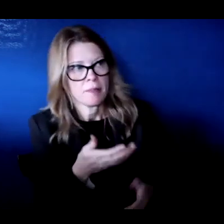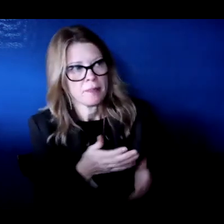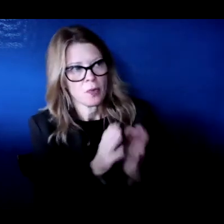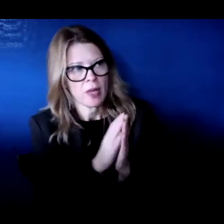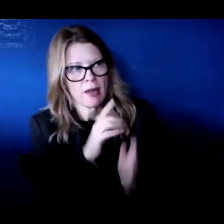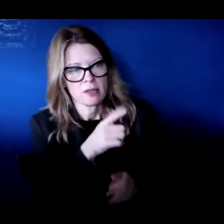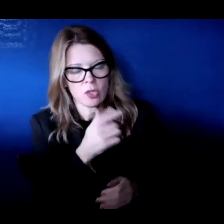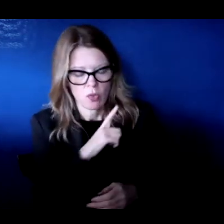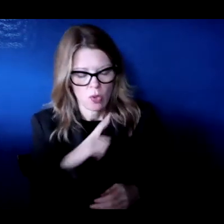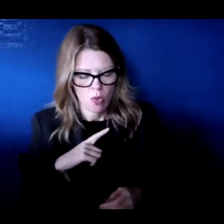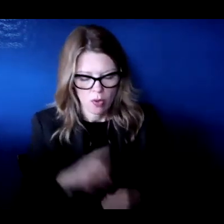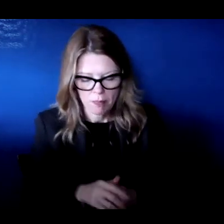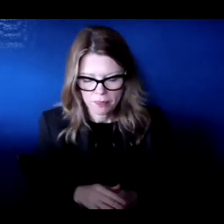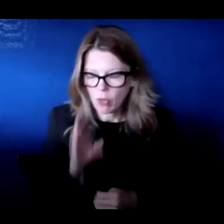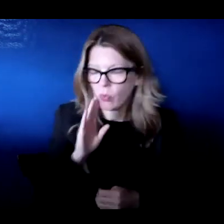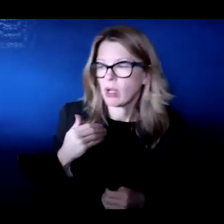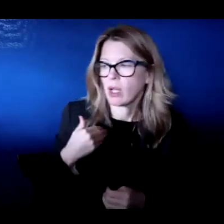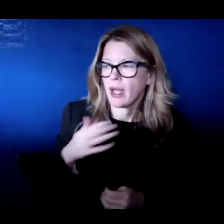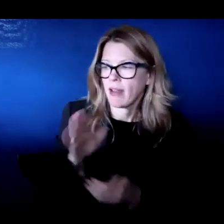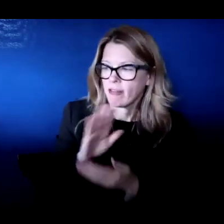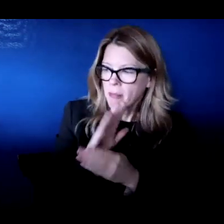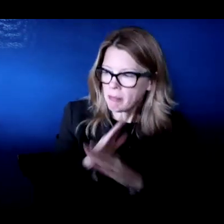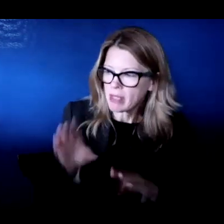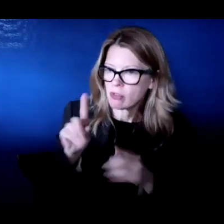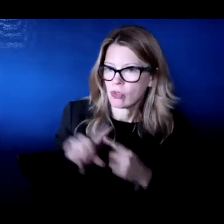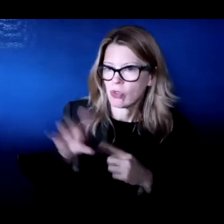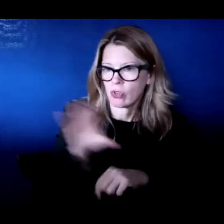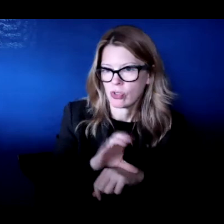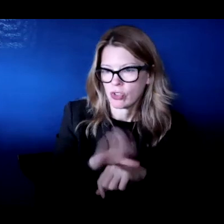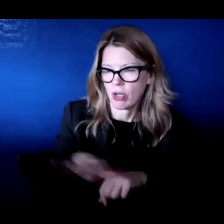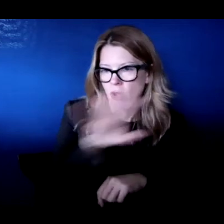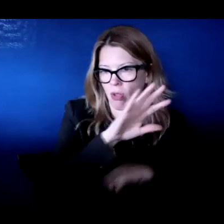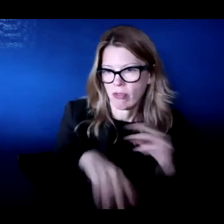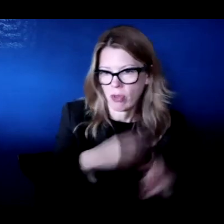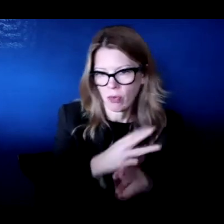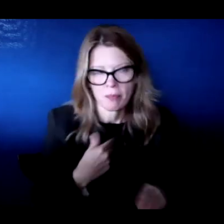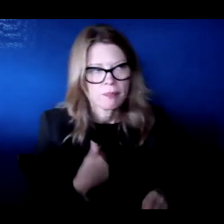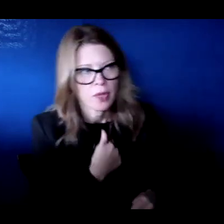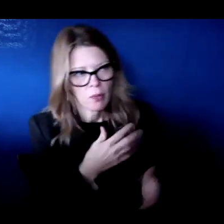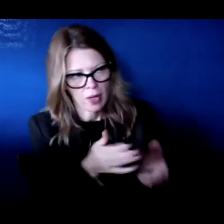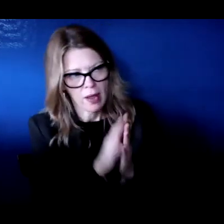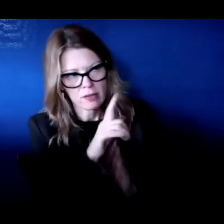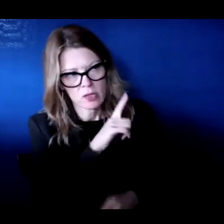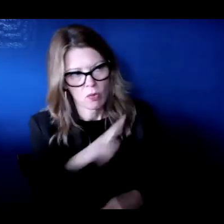That there may be peace to your church and to the whole world, we entreat you, O Lord.